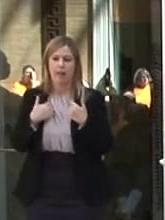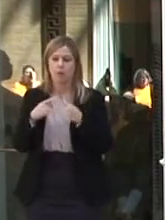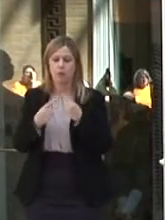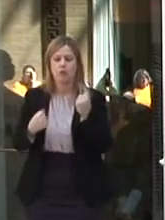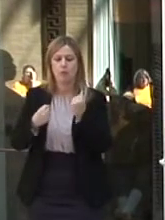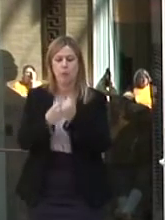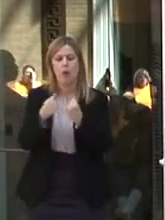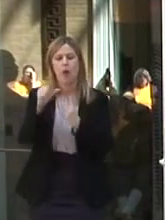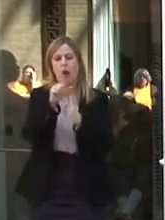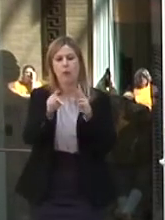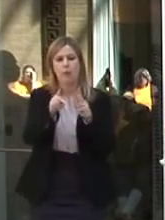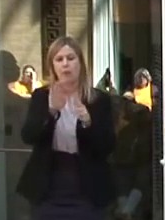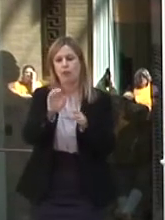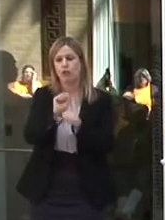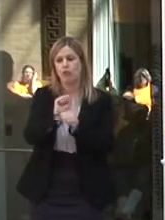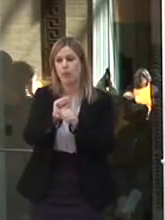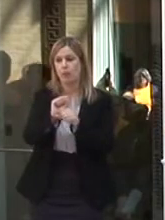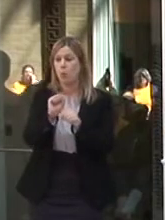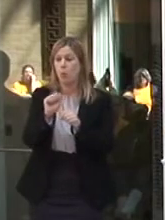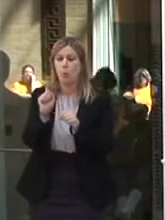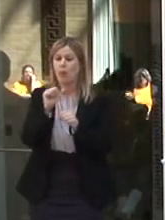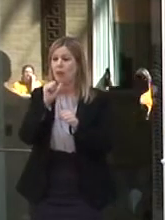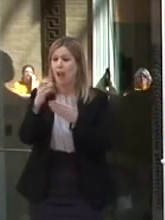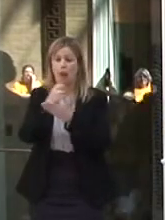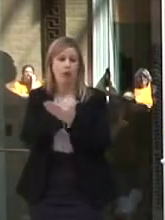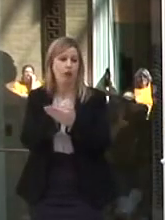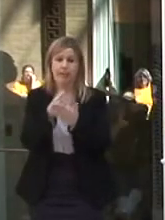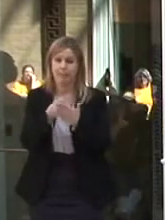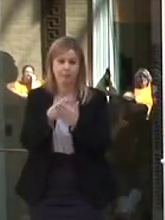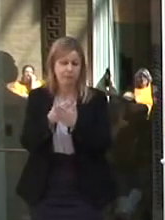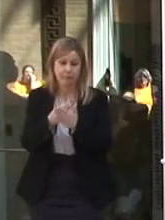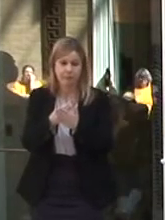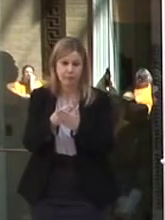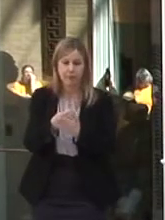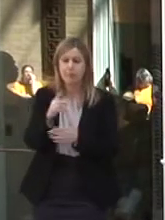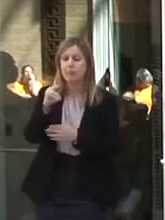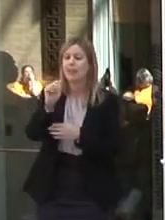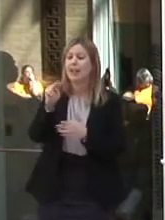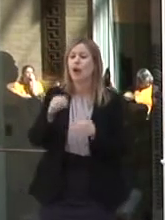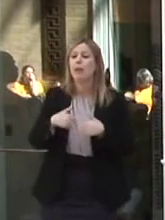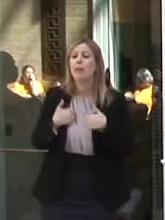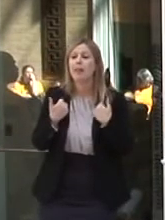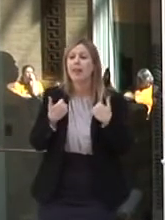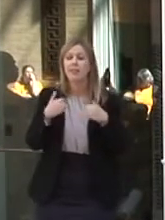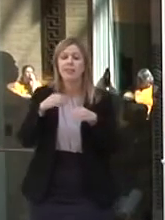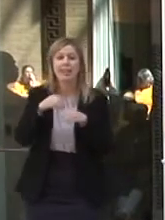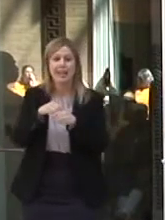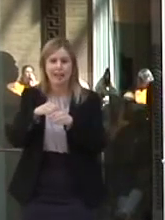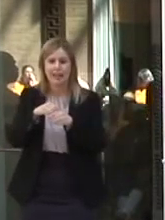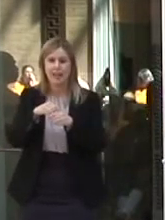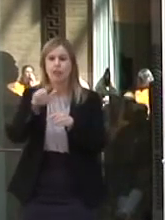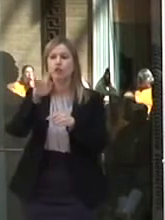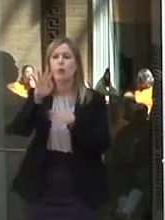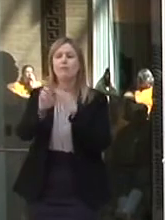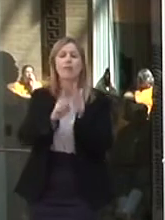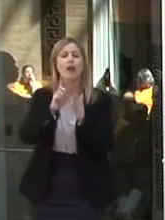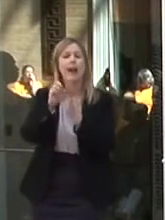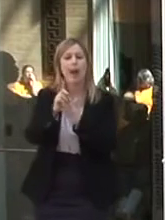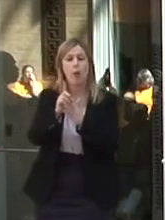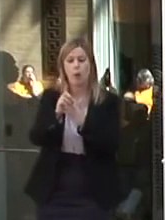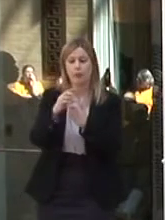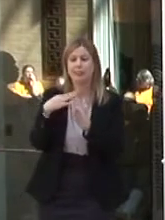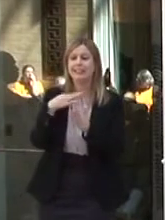support others in a job where they are so poorly compensated. Karen has lived in a 24-hour staff residence for the past